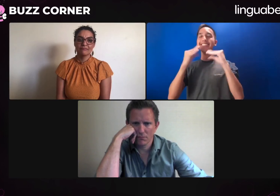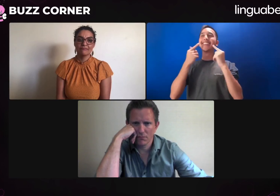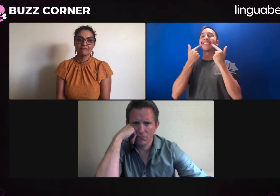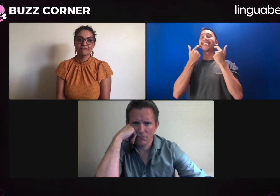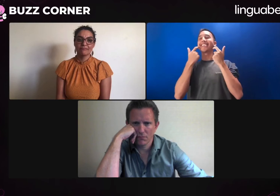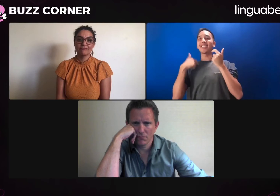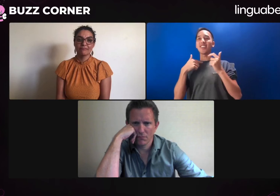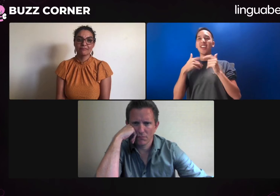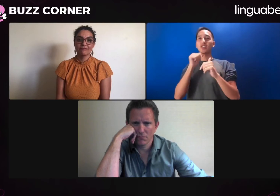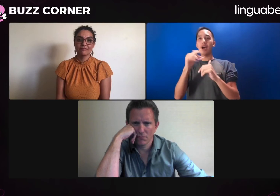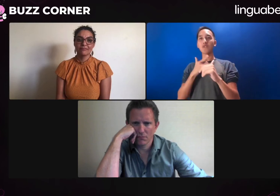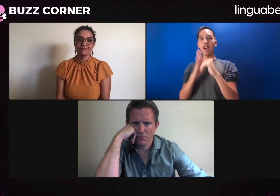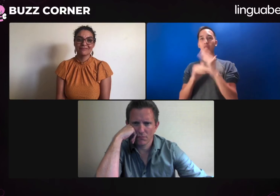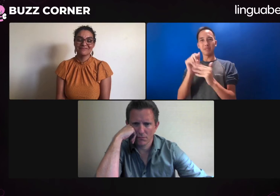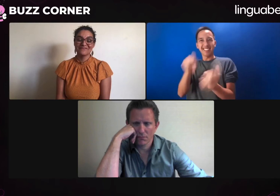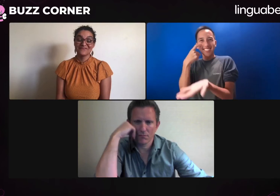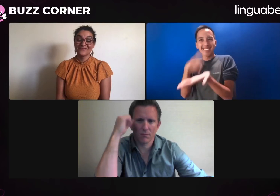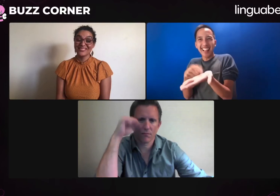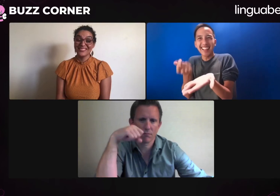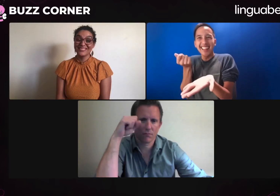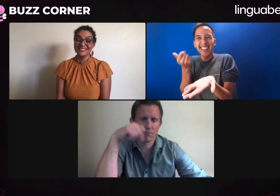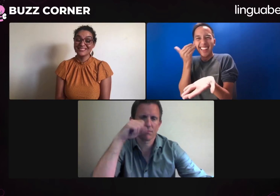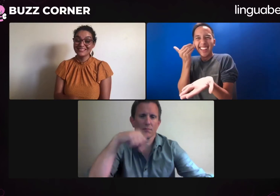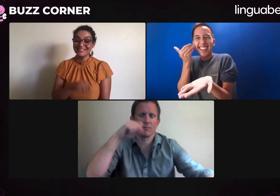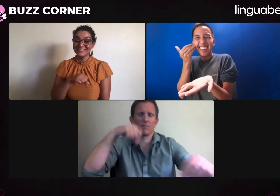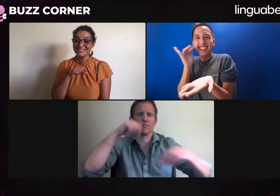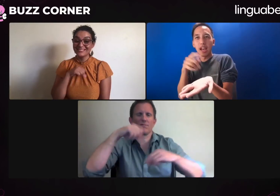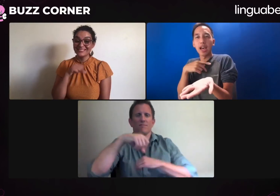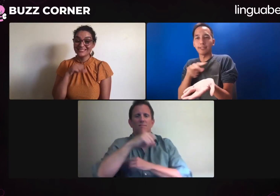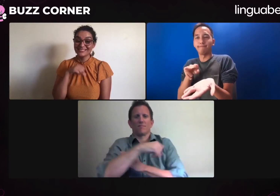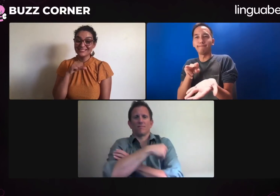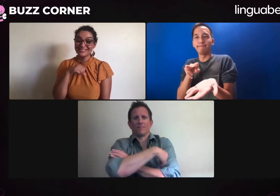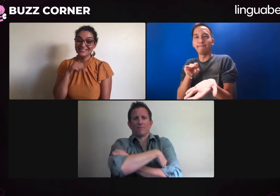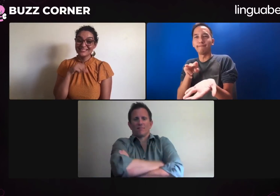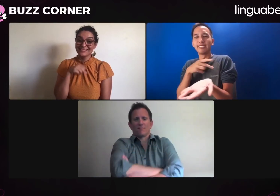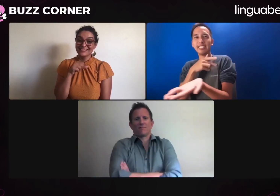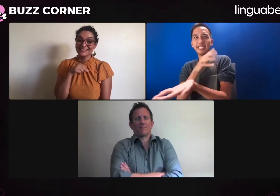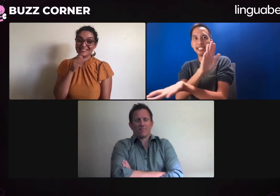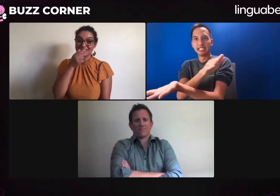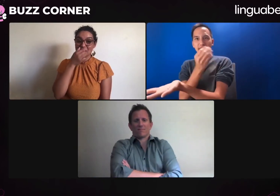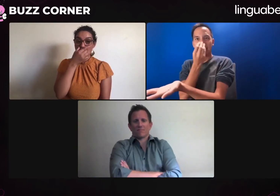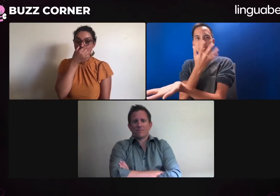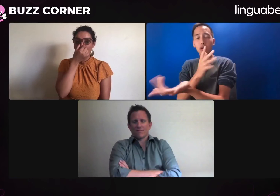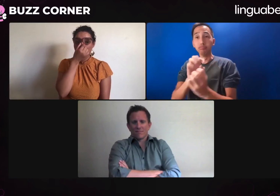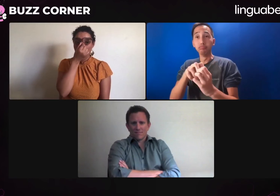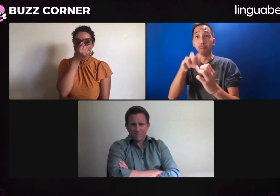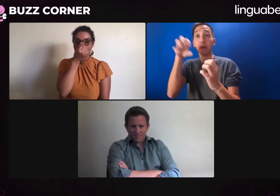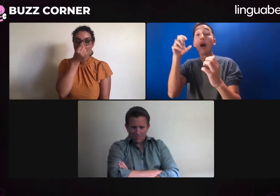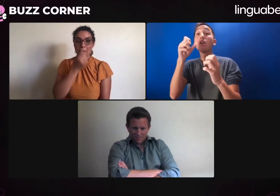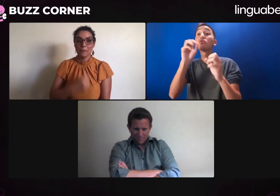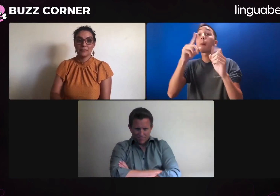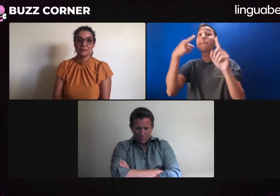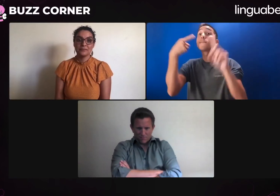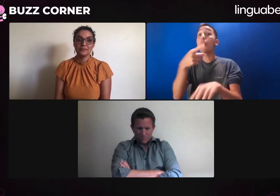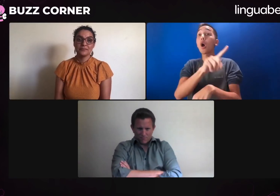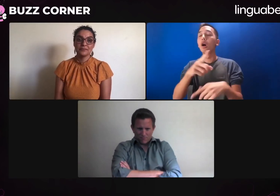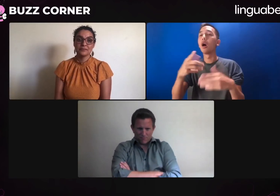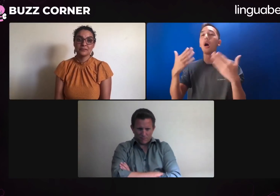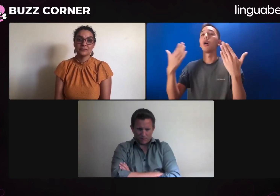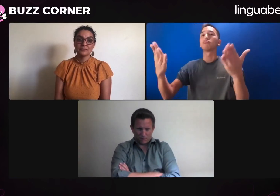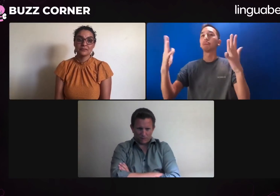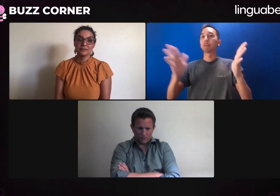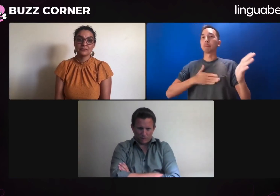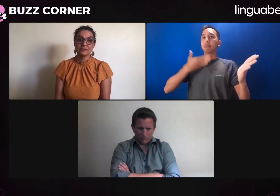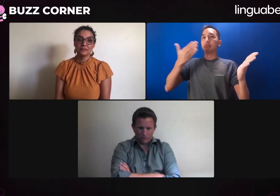chuckled, and you could see that they were uncomfortable at that moment because I called them out because I saw it. And I just wanted to let them know. And then